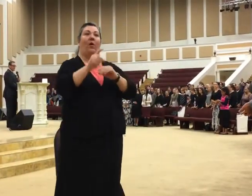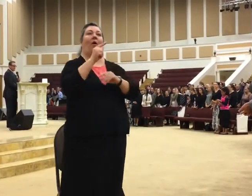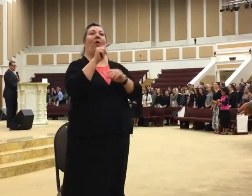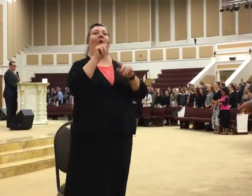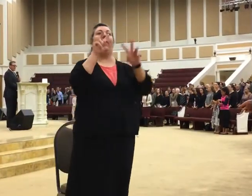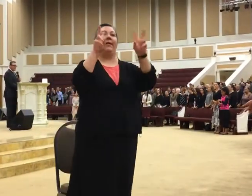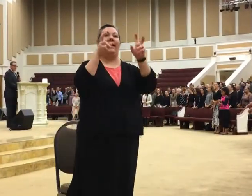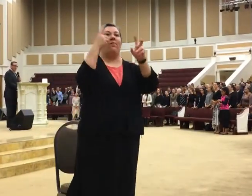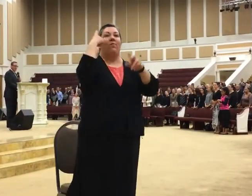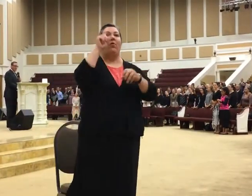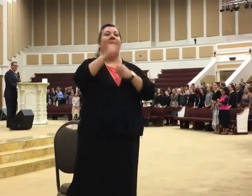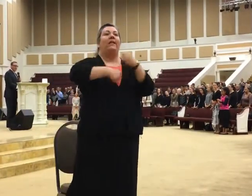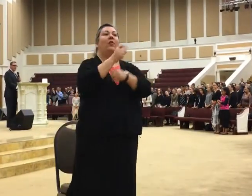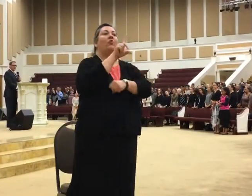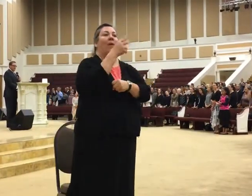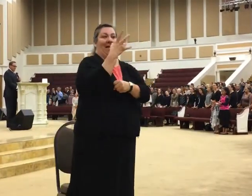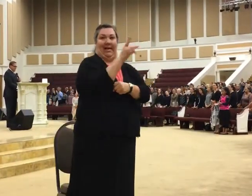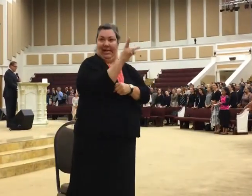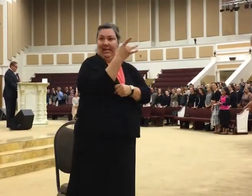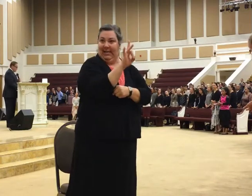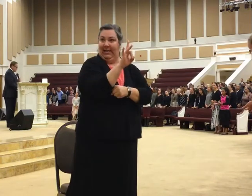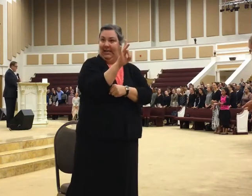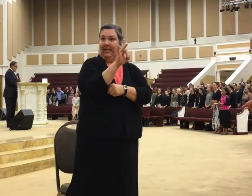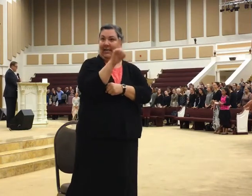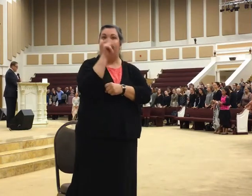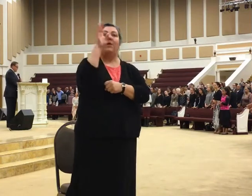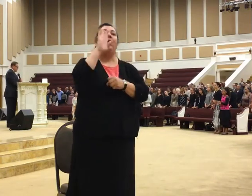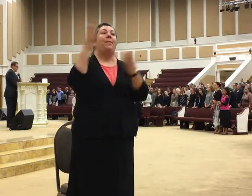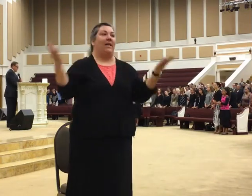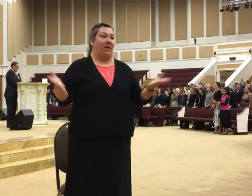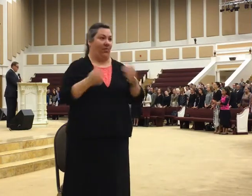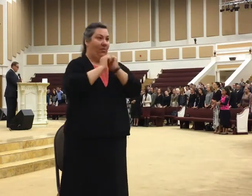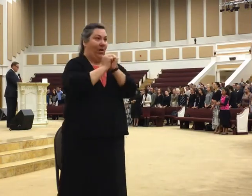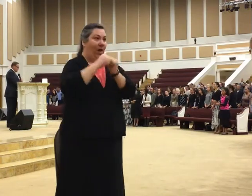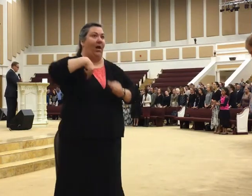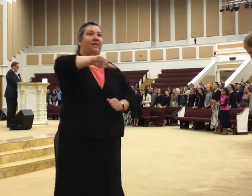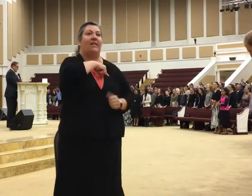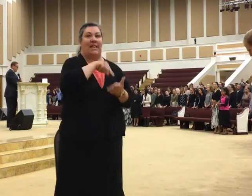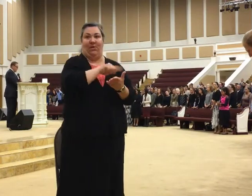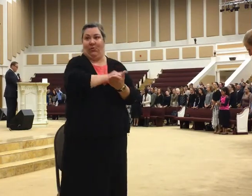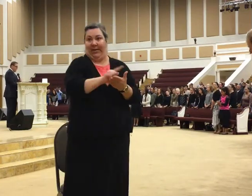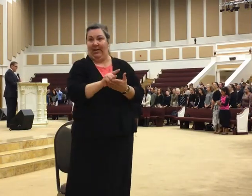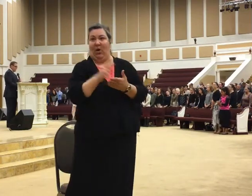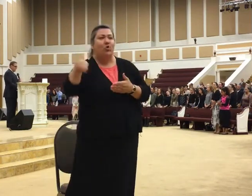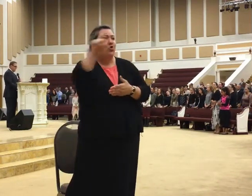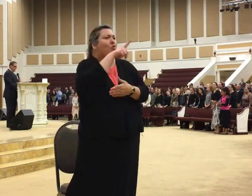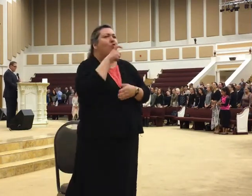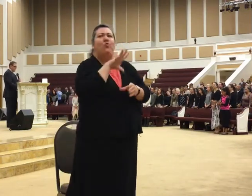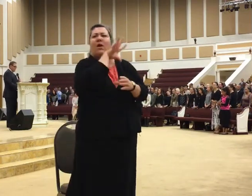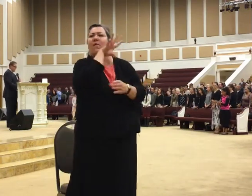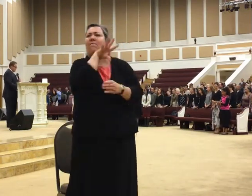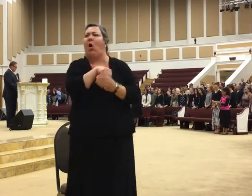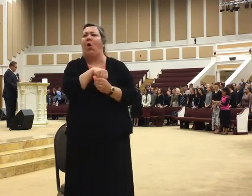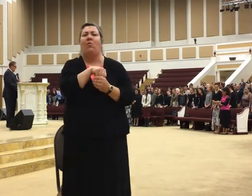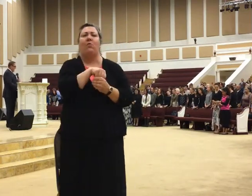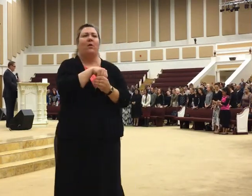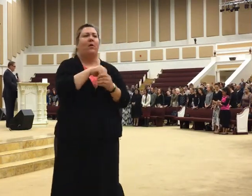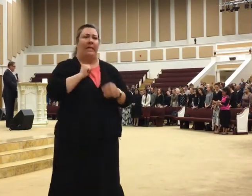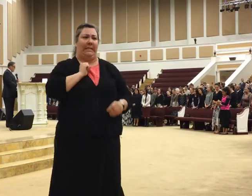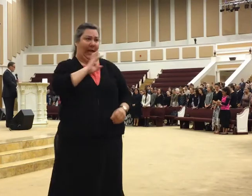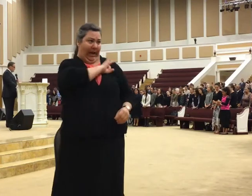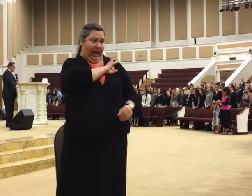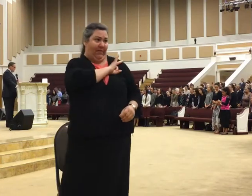2018. And he's going to be with us this week. And then for those that are a part of the